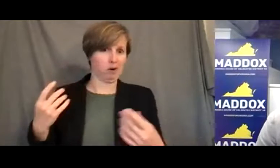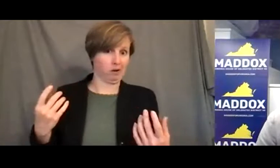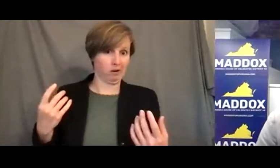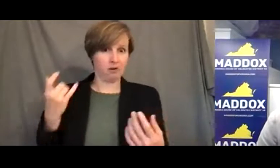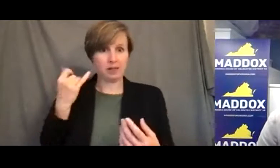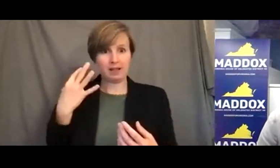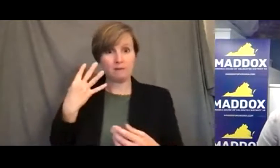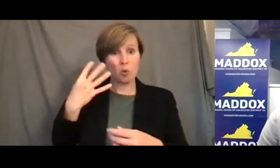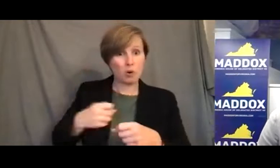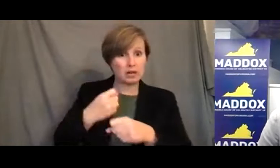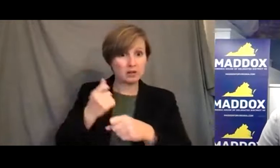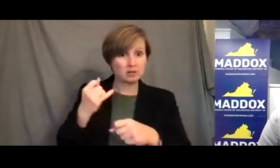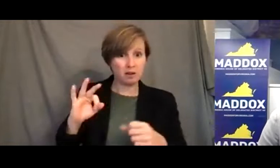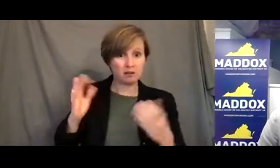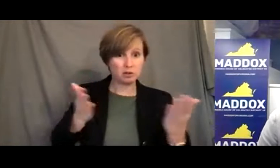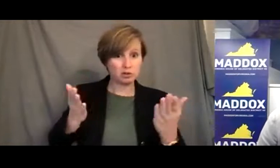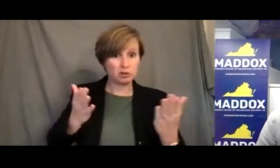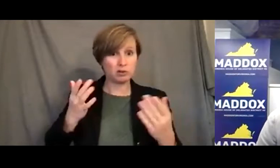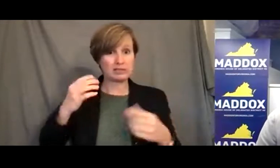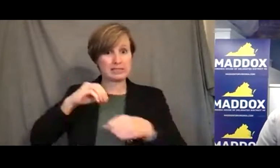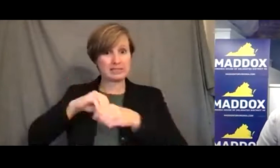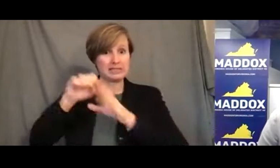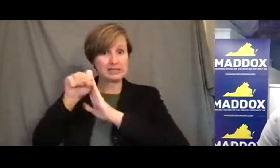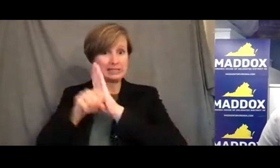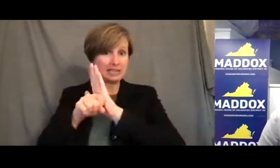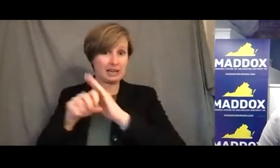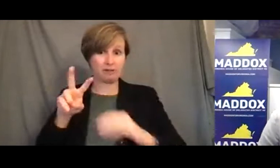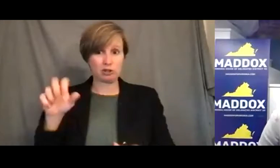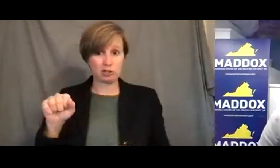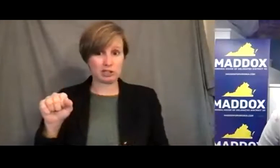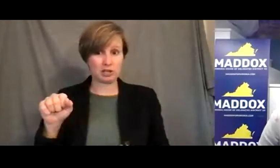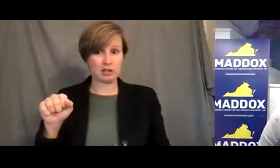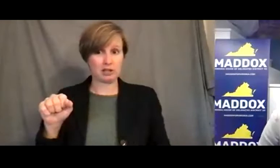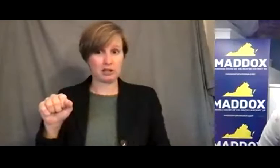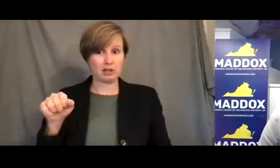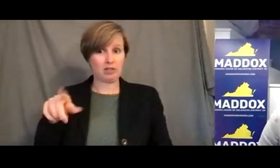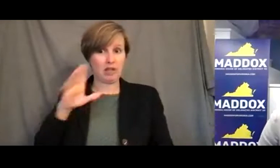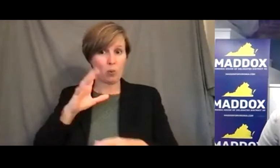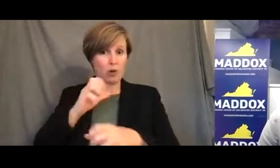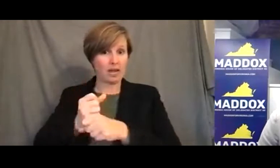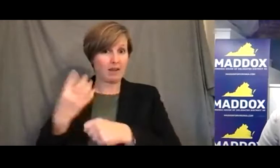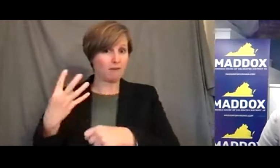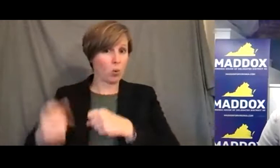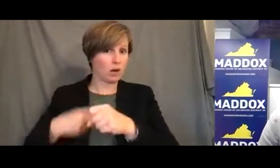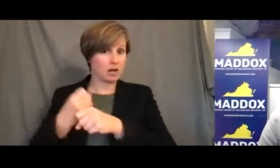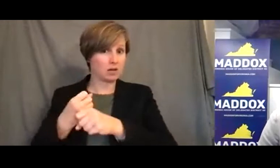of service within the state of Virginia, they will receive 4 years of free education